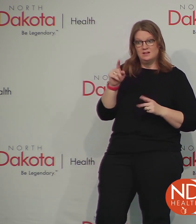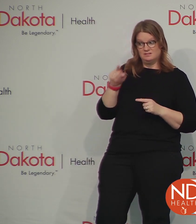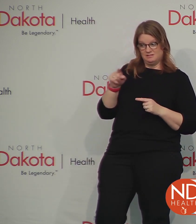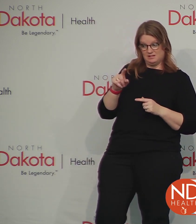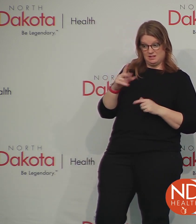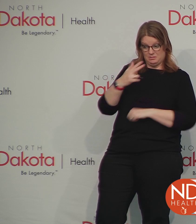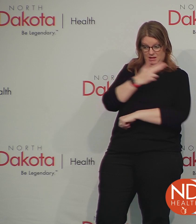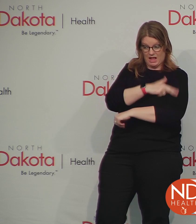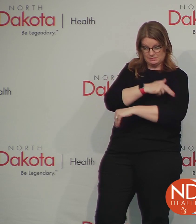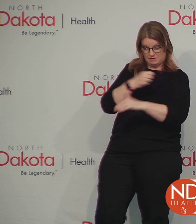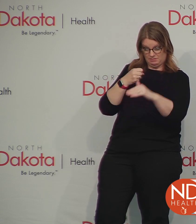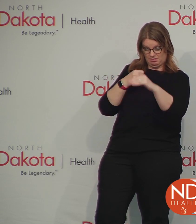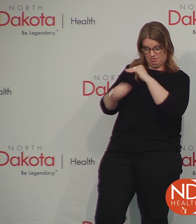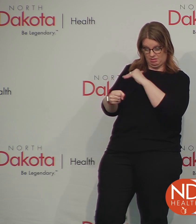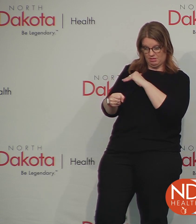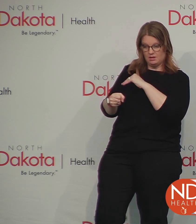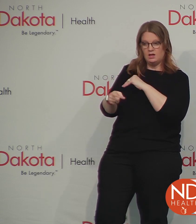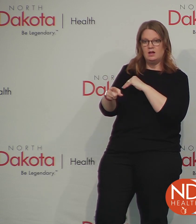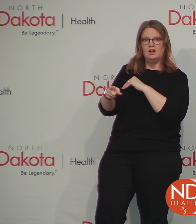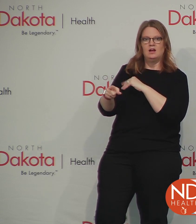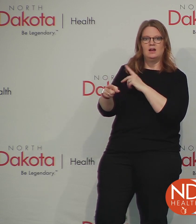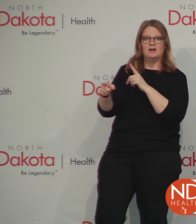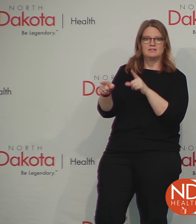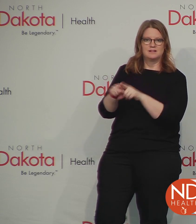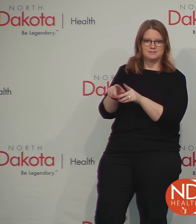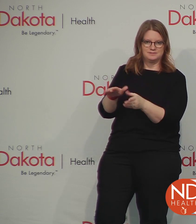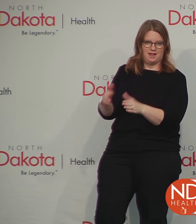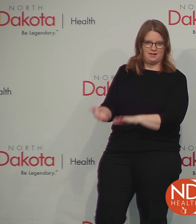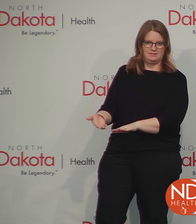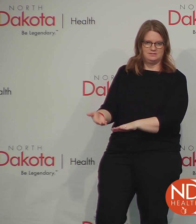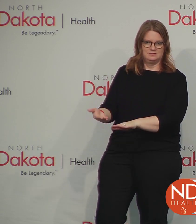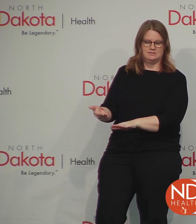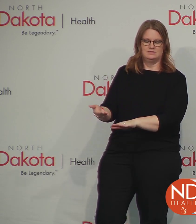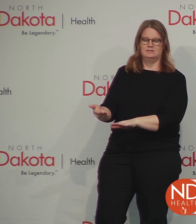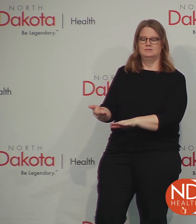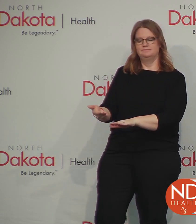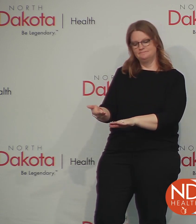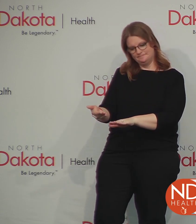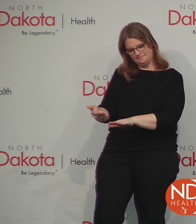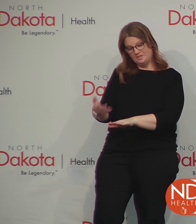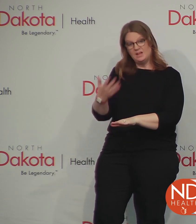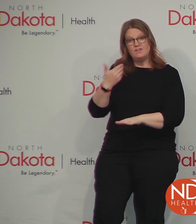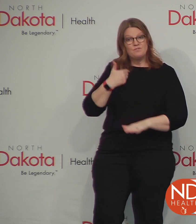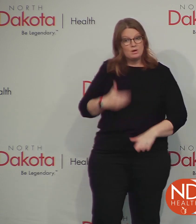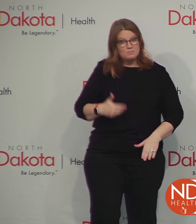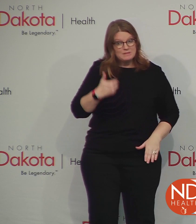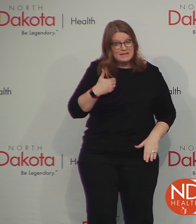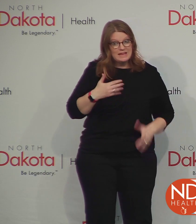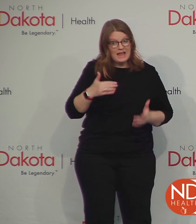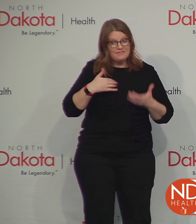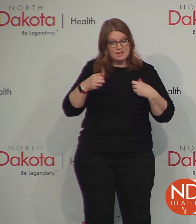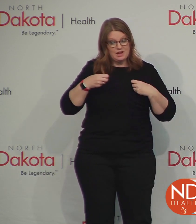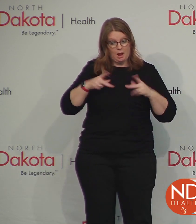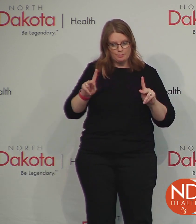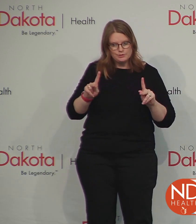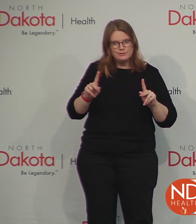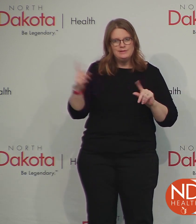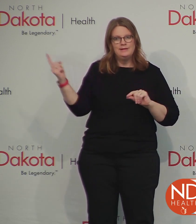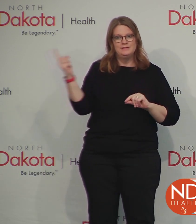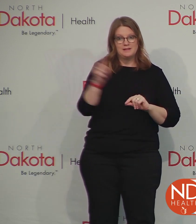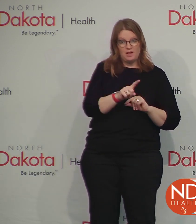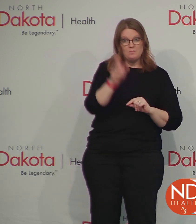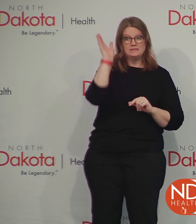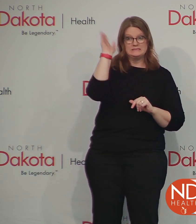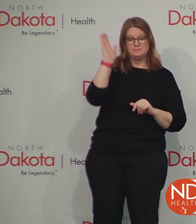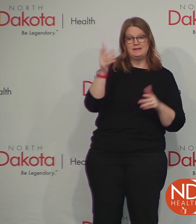also succumbed to the fatality of COVID-19. So for me, having the opportunity to come to speak,